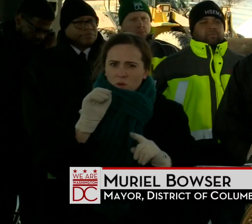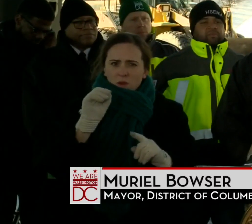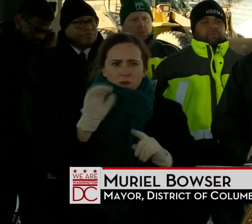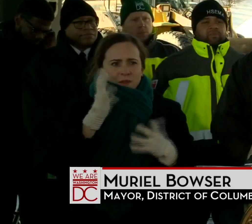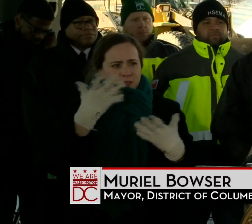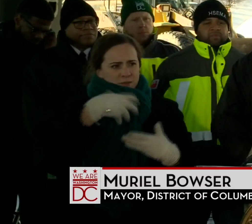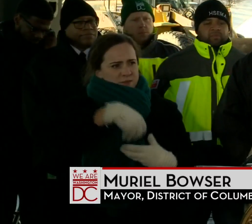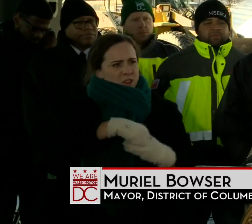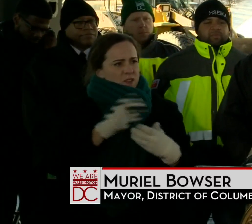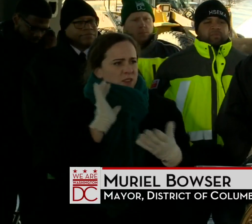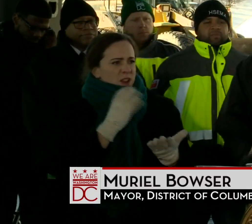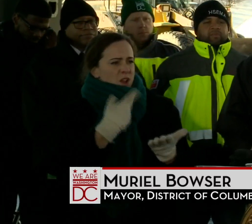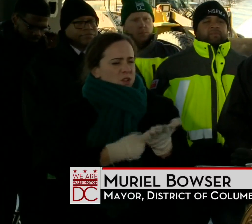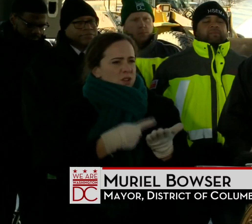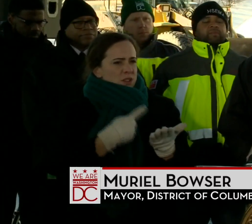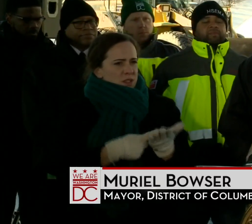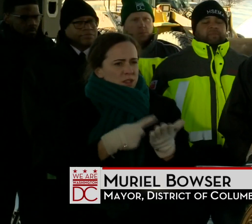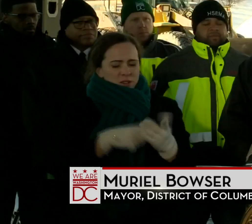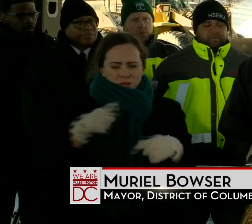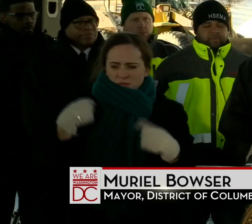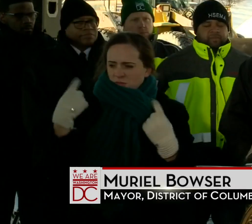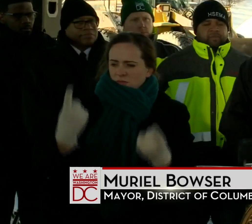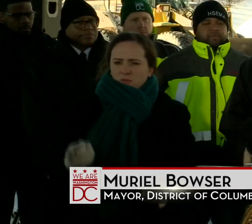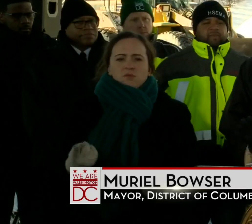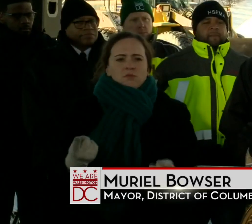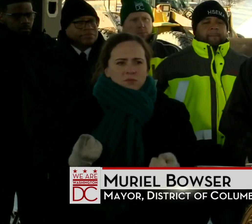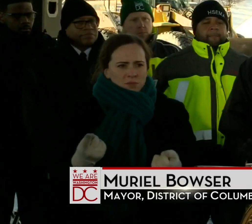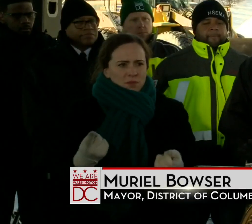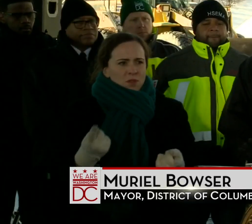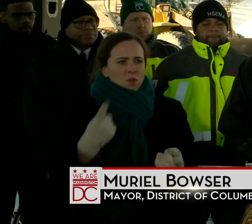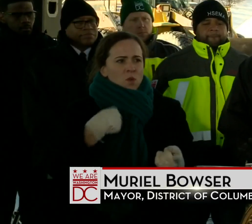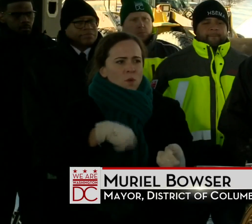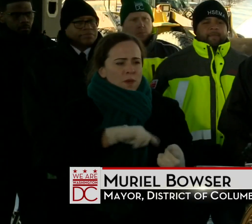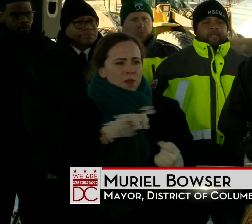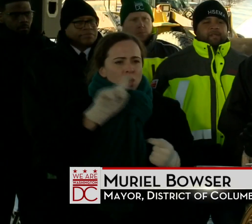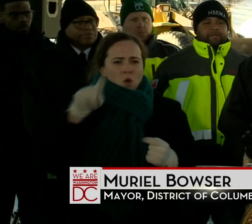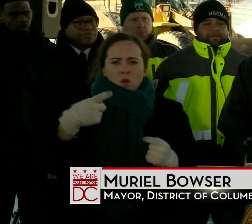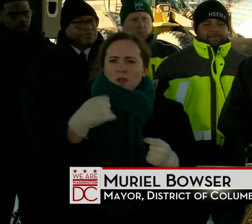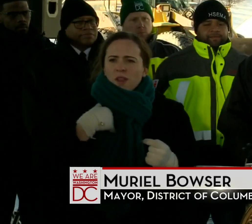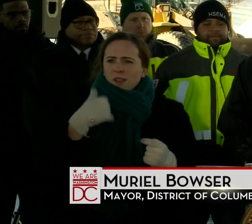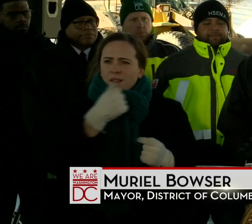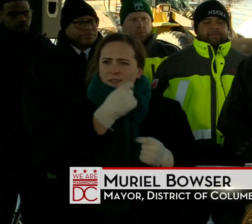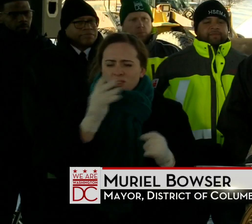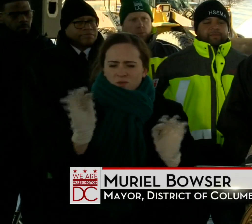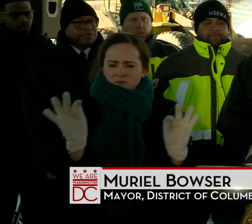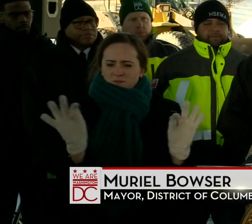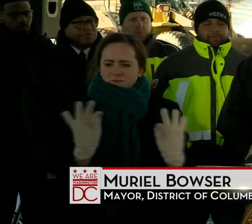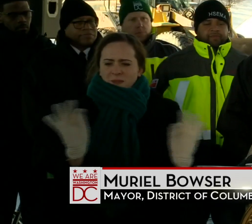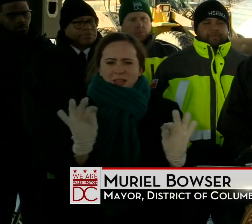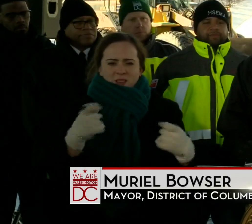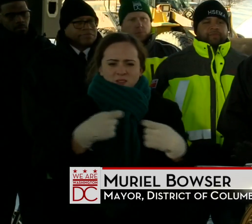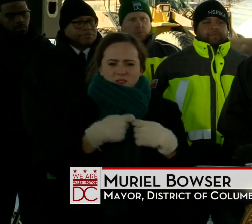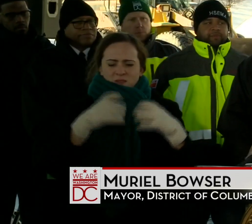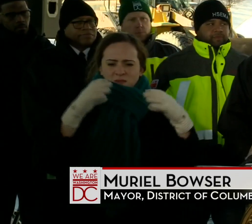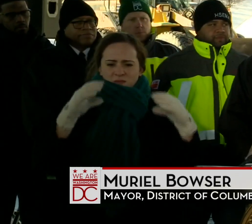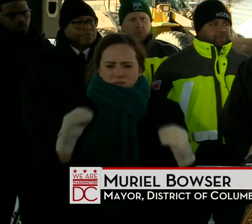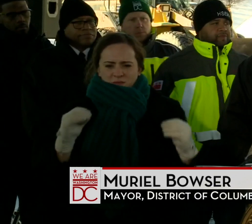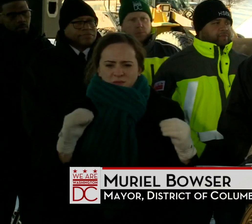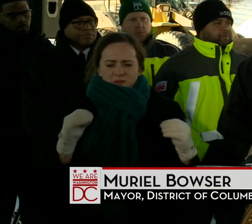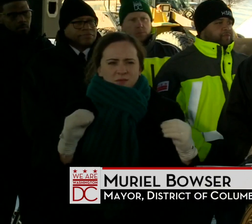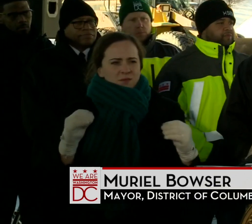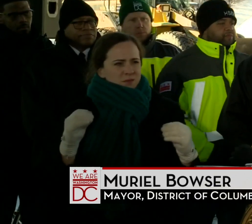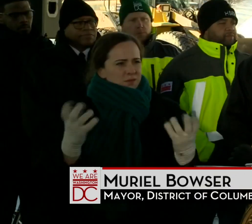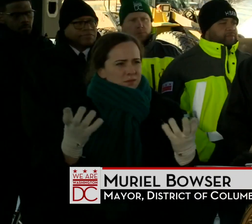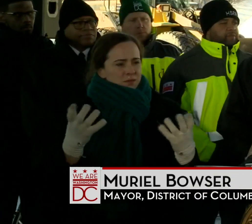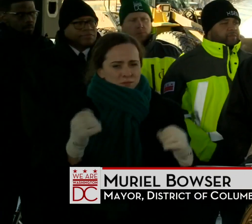our discussions throughout. We only had a couple, I think, minor outages that were